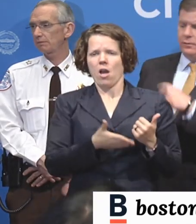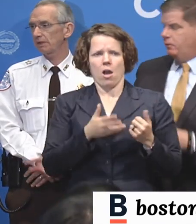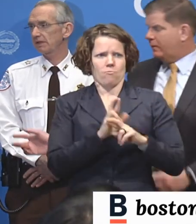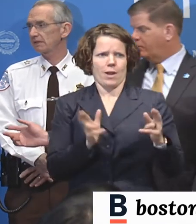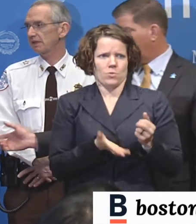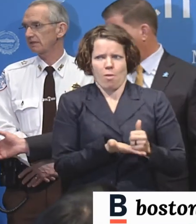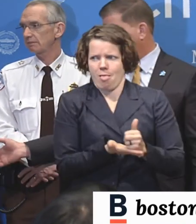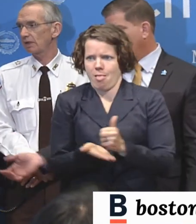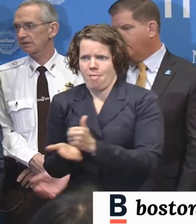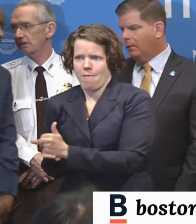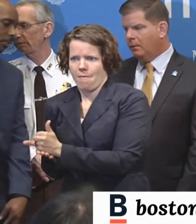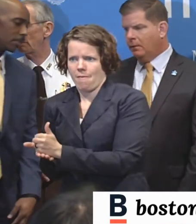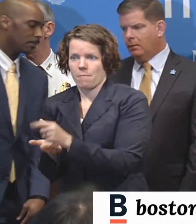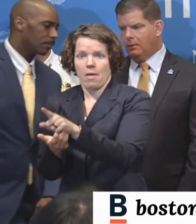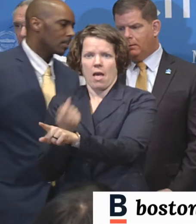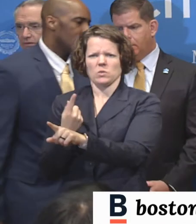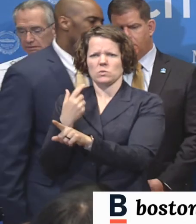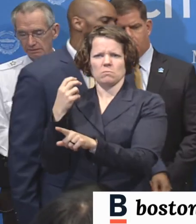Hold on a second. Let me just have Shereen.